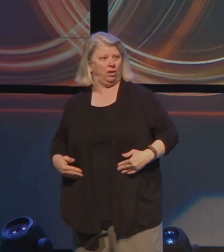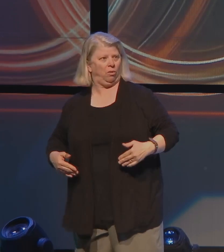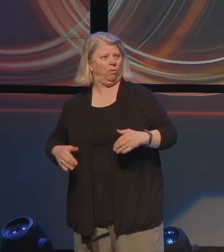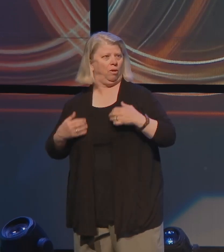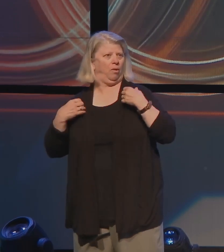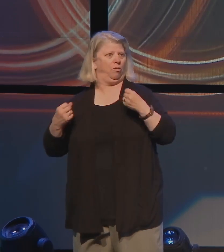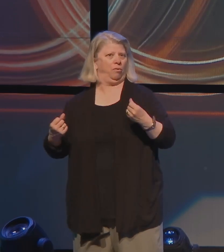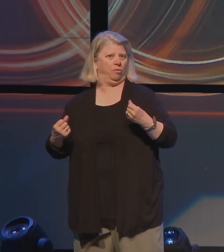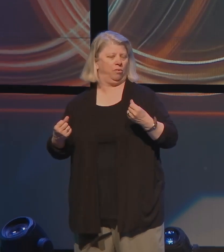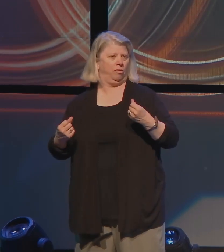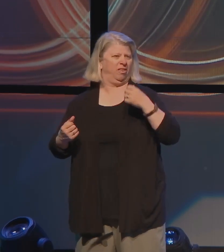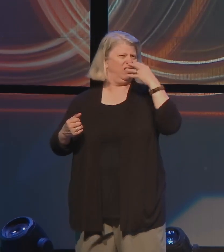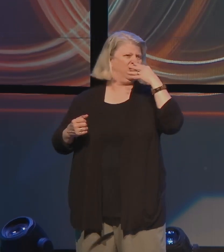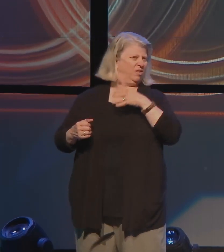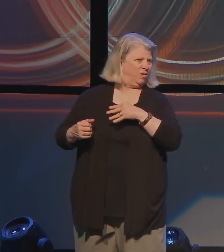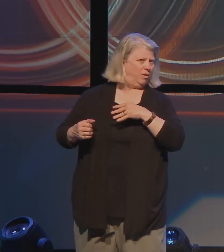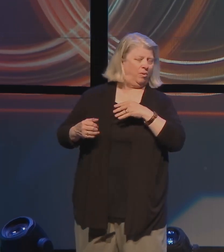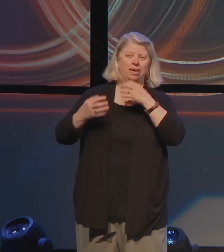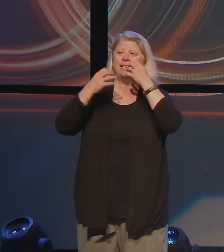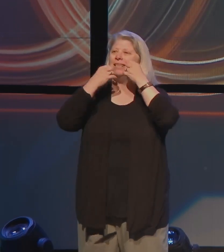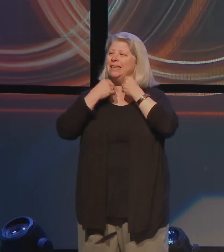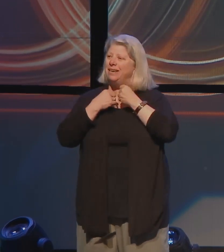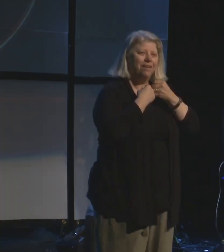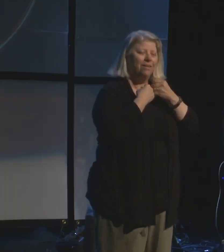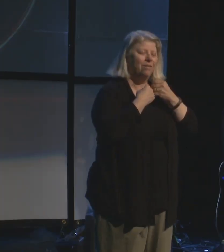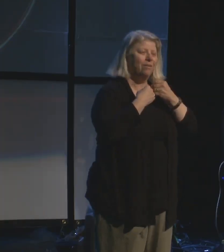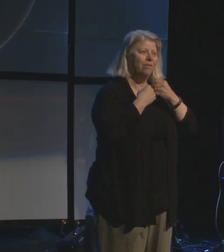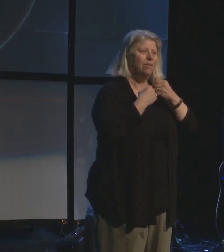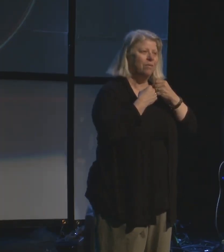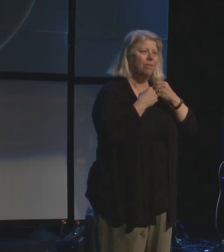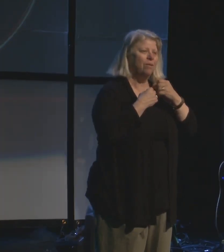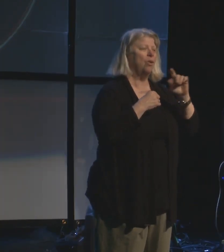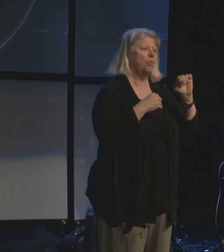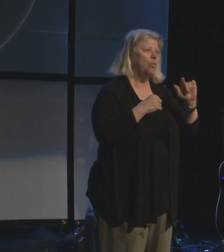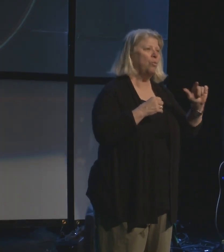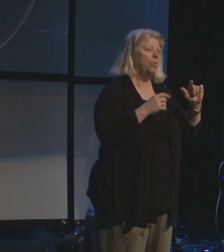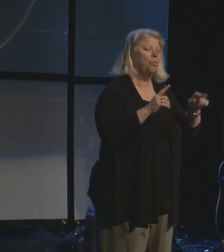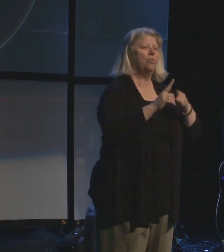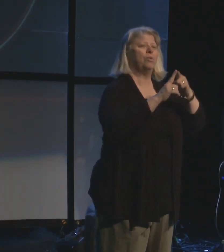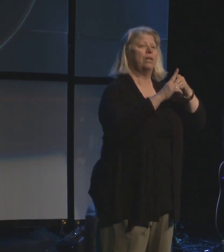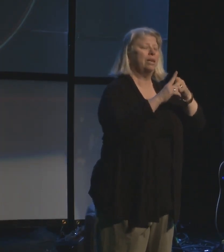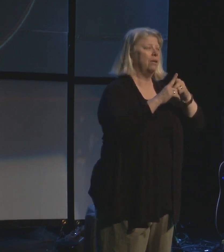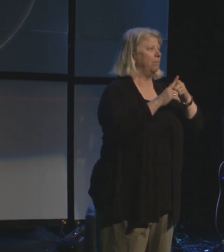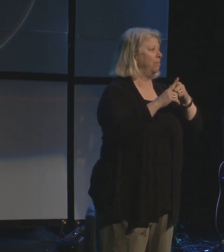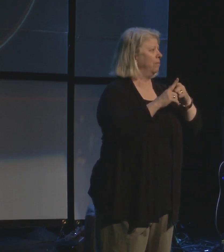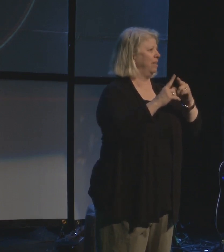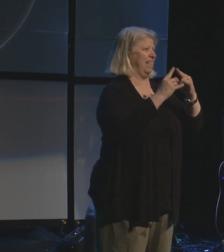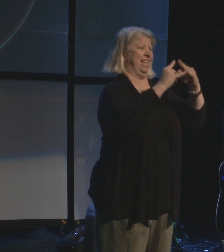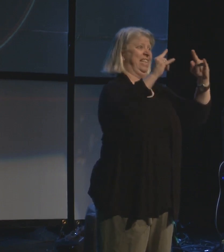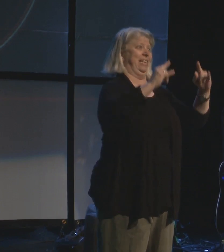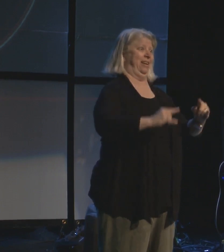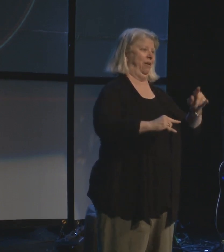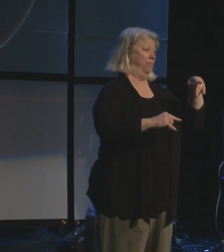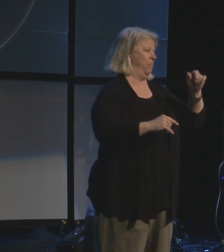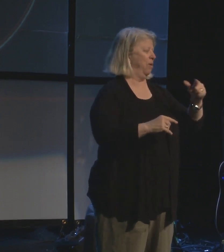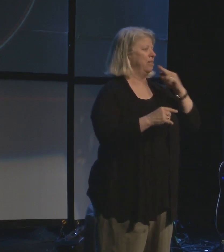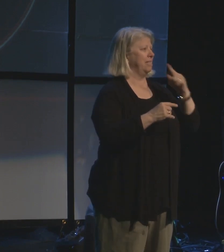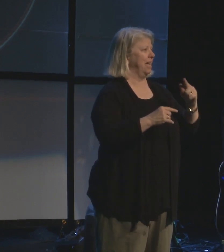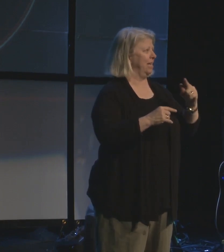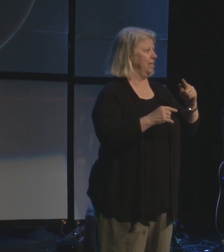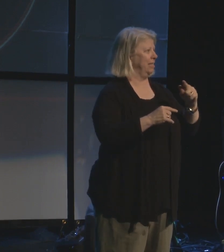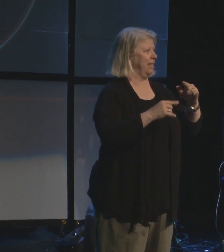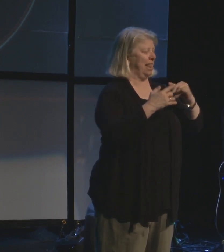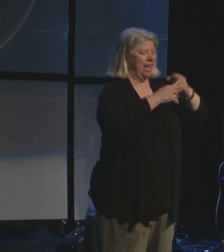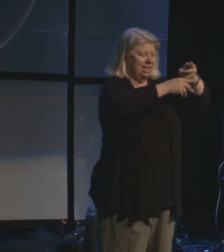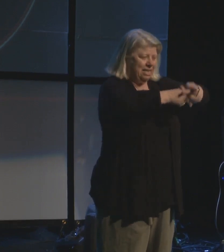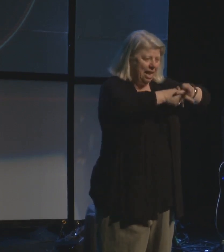bodies. We neglect the care of the very tool, the temple, the tent, as Paul would call it, that houses,